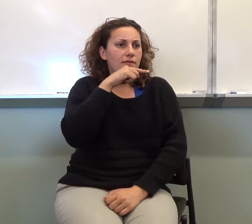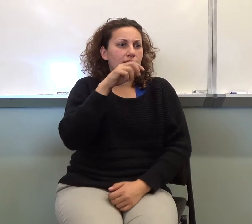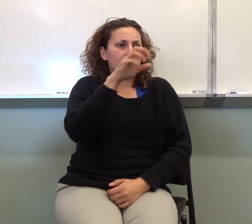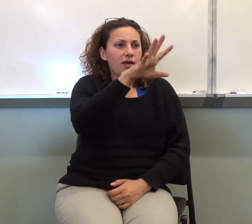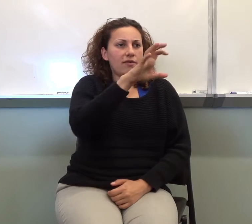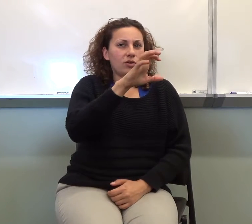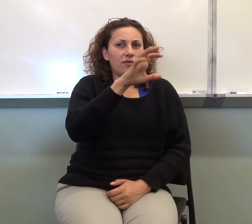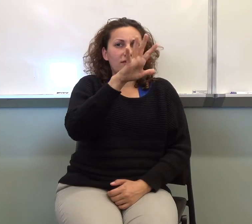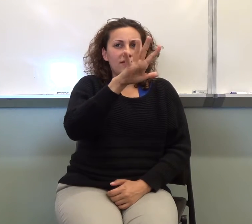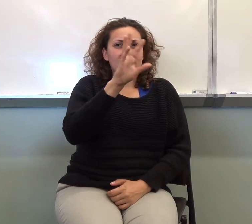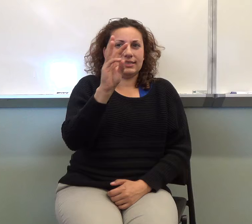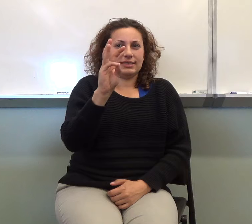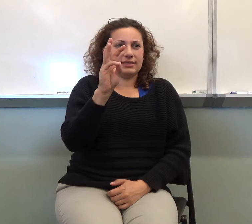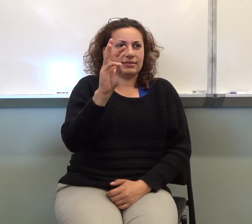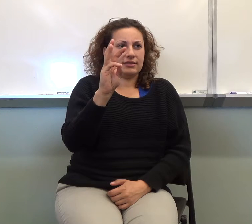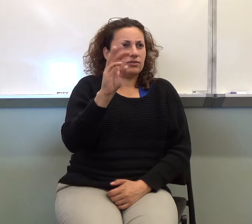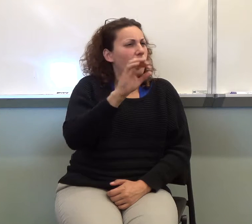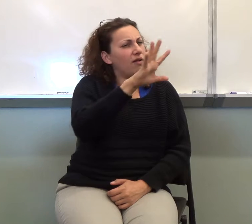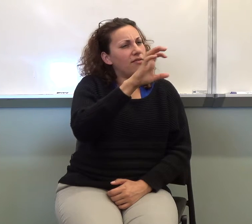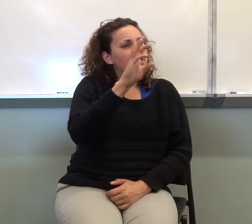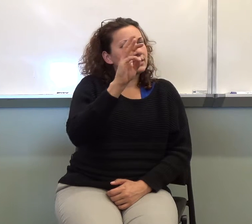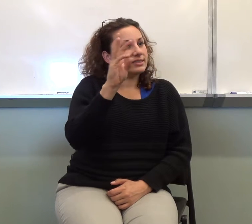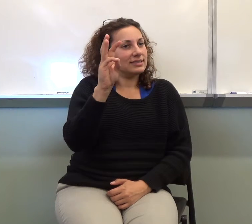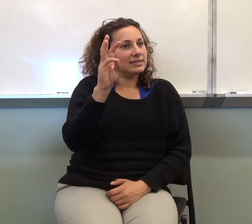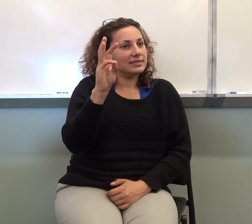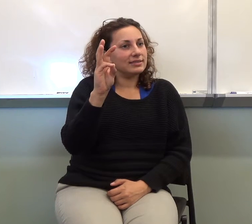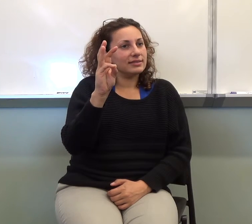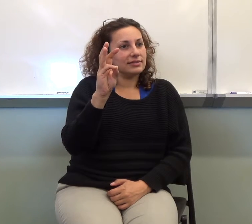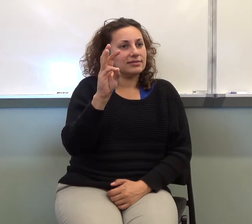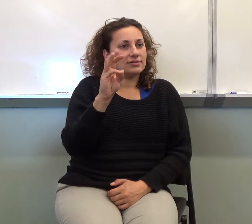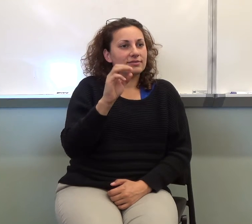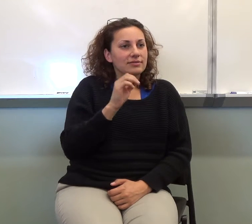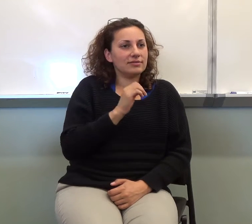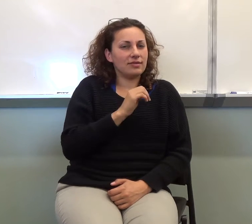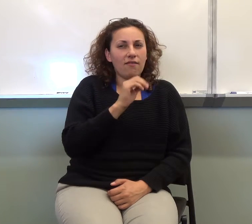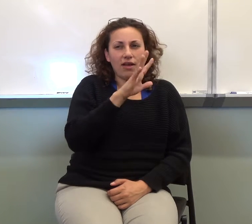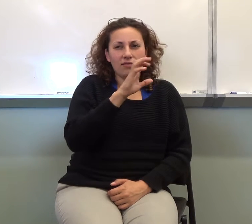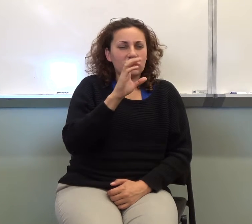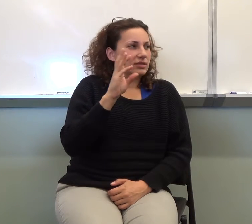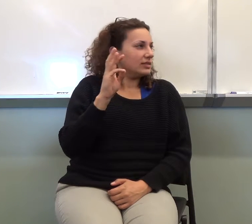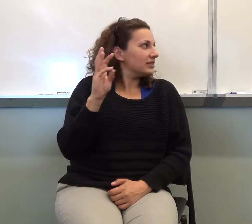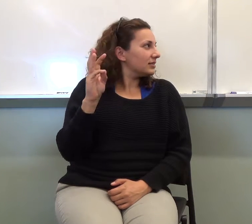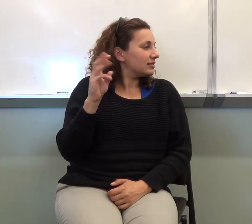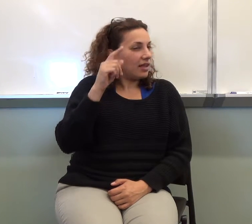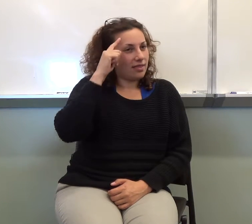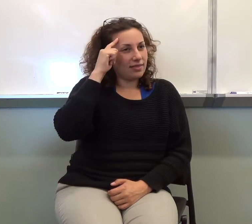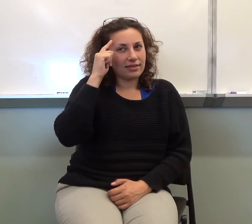never know. But anyway, it's a table. And the table is a very simple